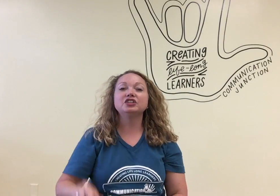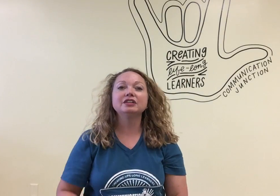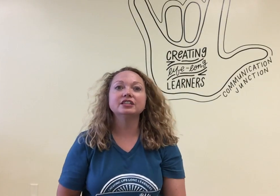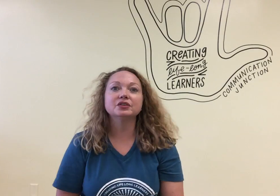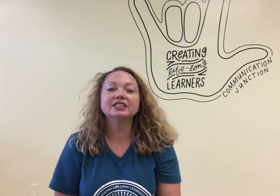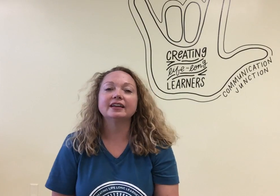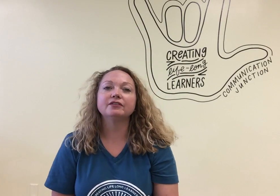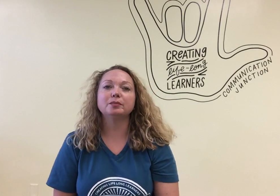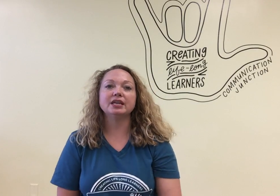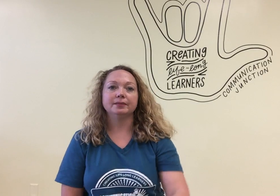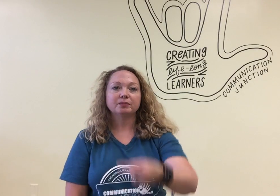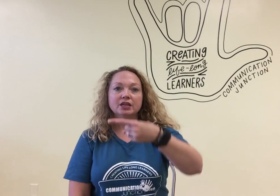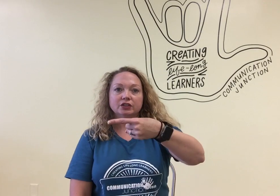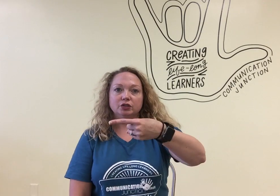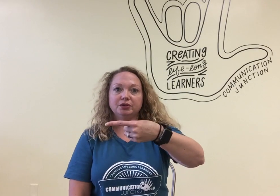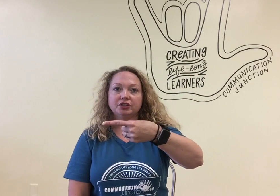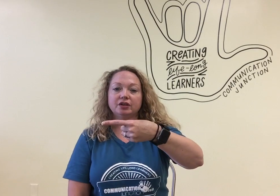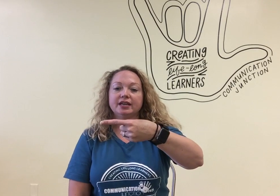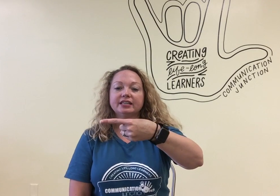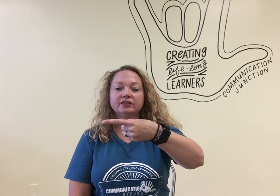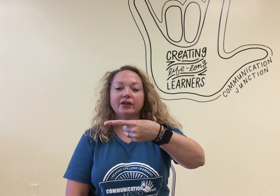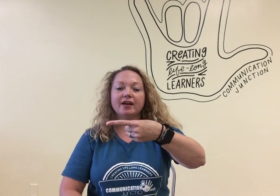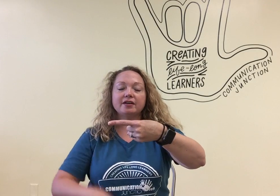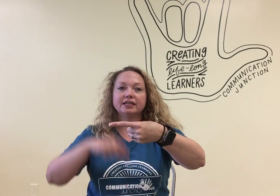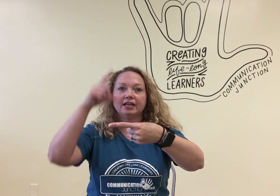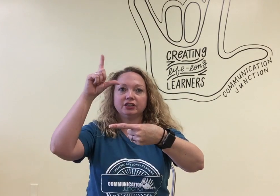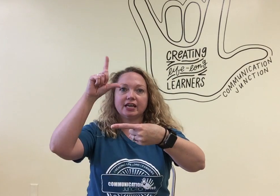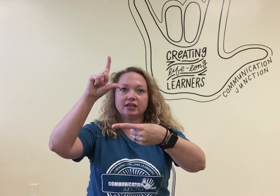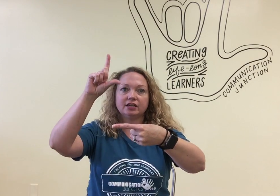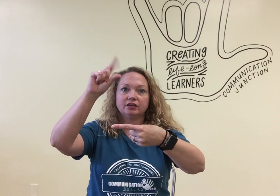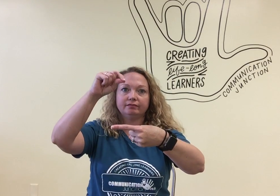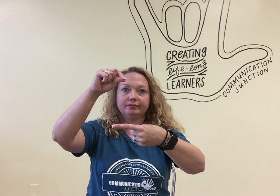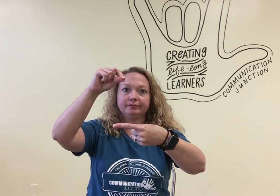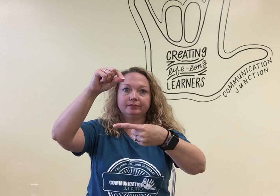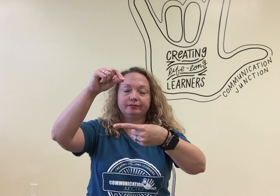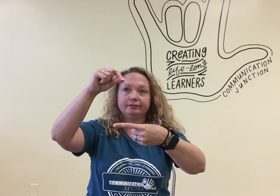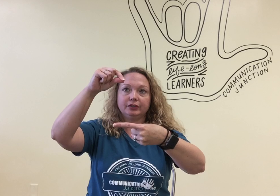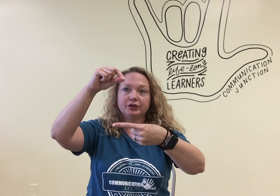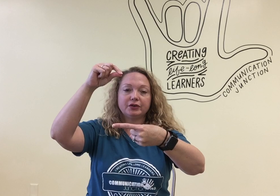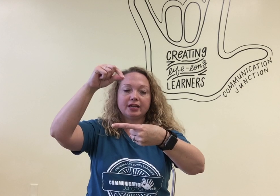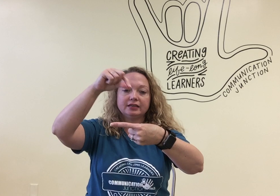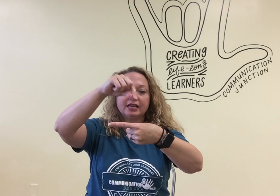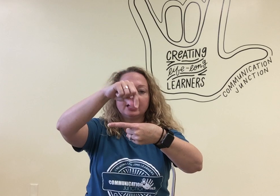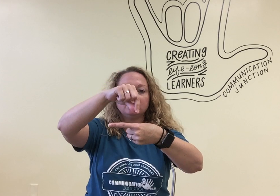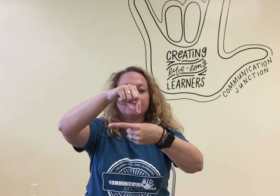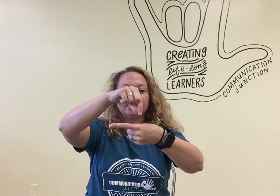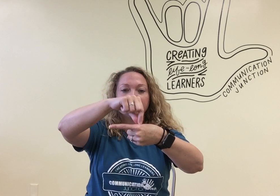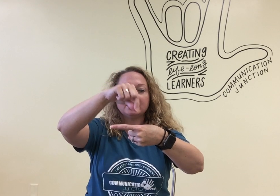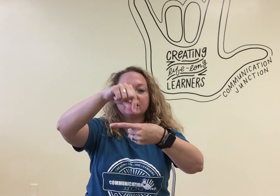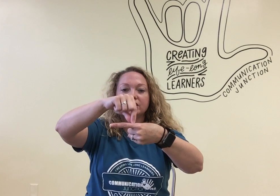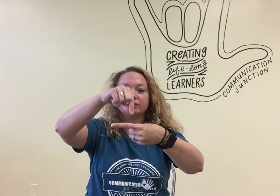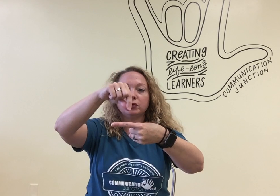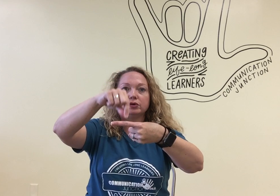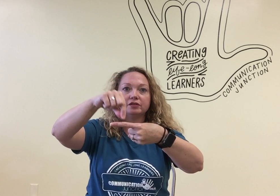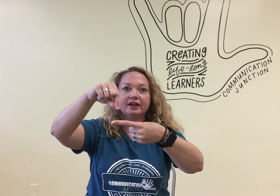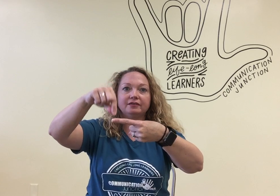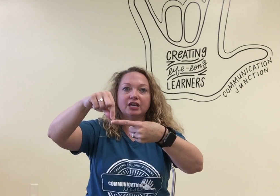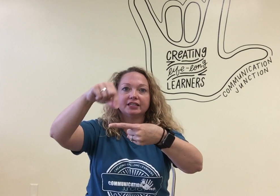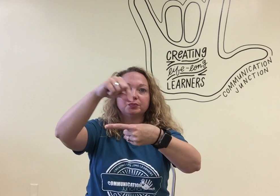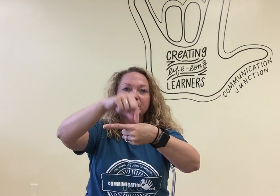you need to know the sign for P. So you put your index finger out and you take your other hand and you make 3 or 4 or 5 dots.